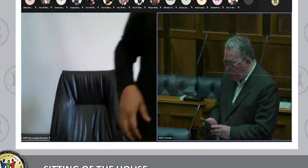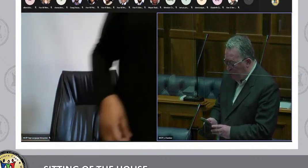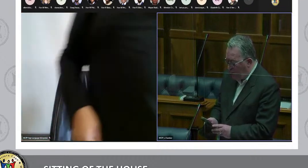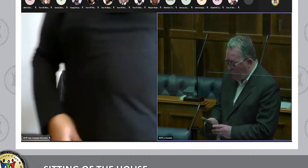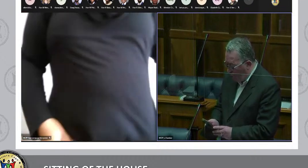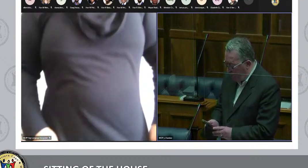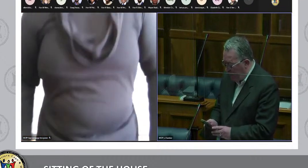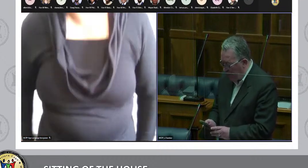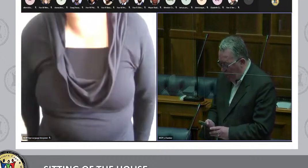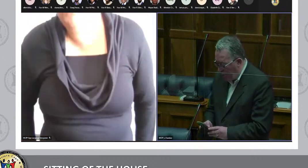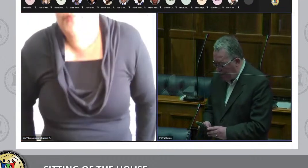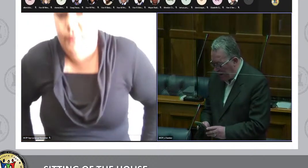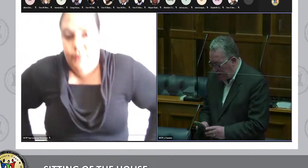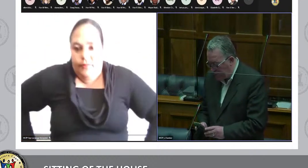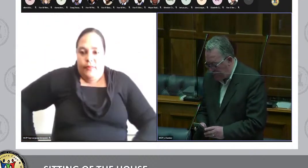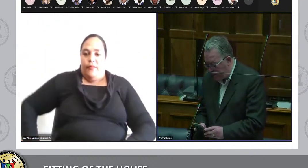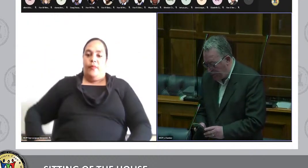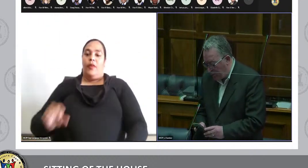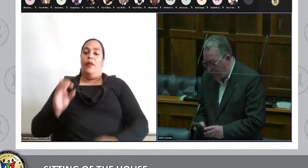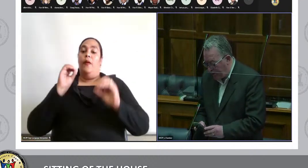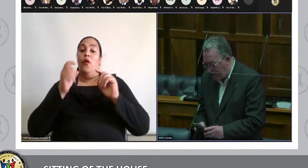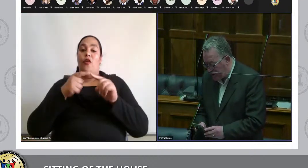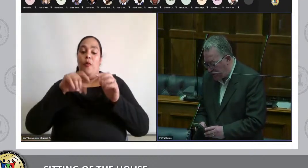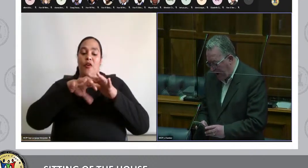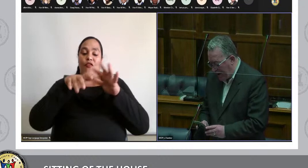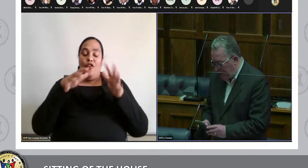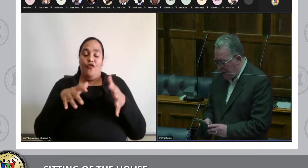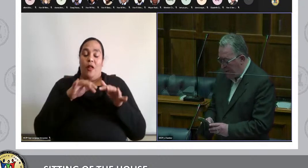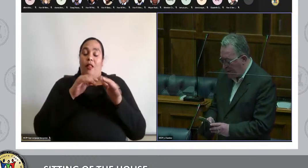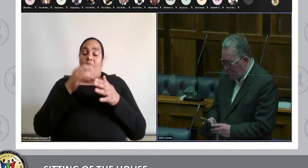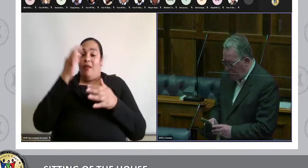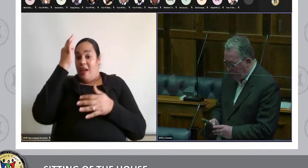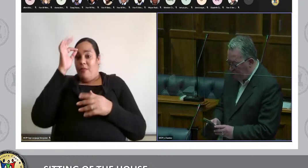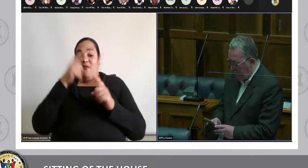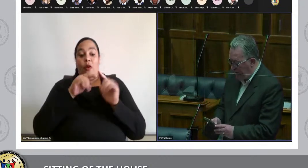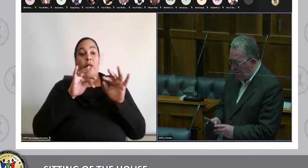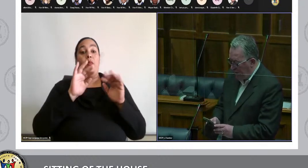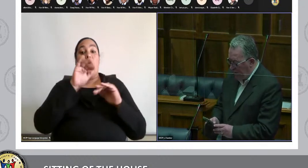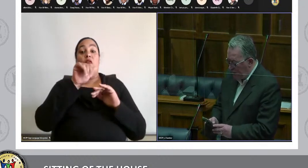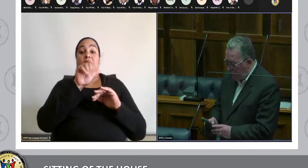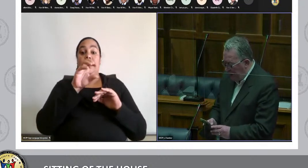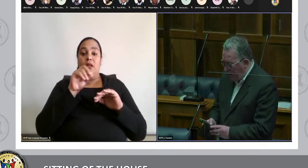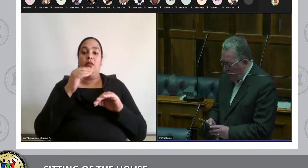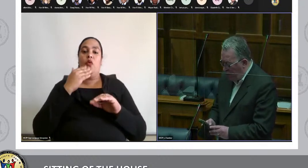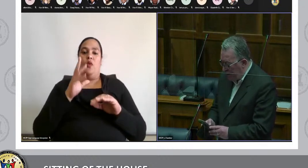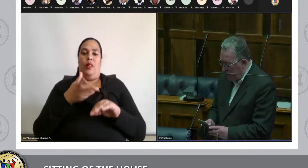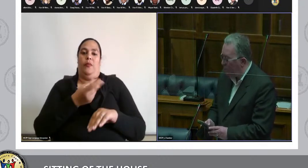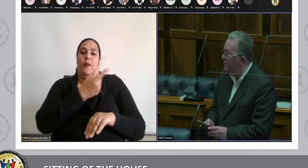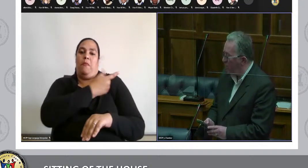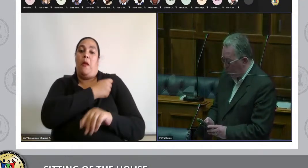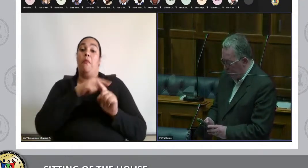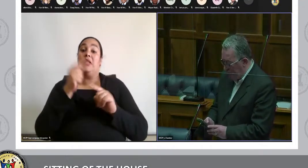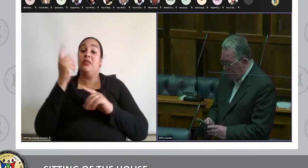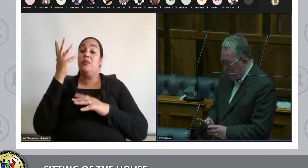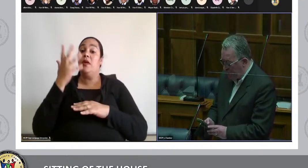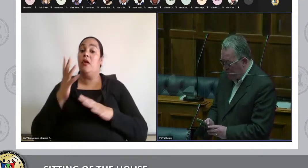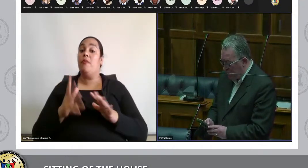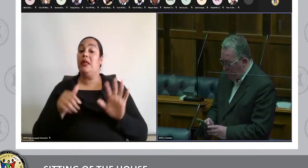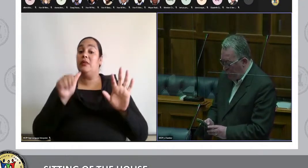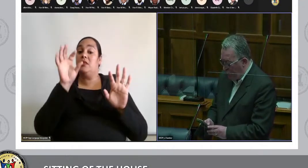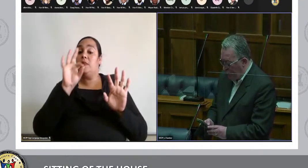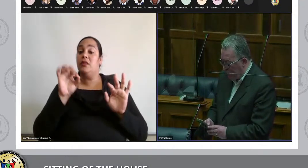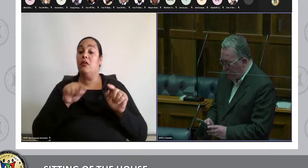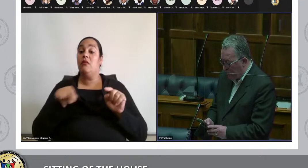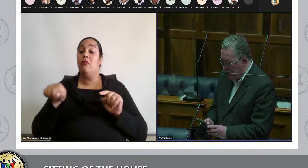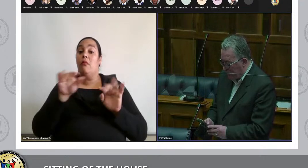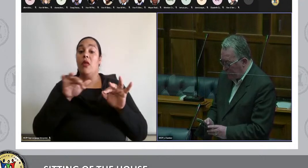will ensure more people over the age of 60 will be registered and get vaccinated. Speaker, only 6% of senior